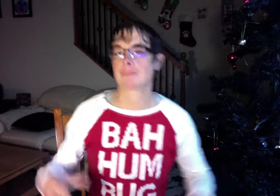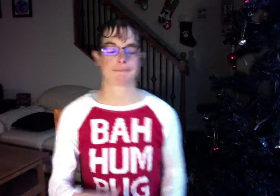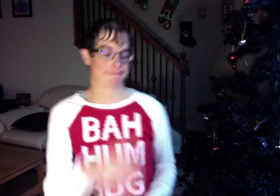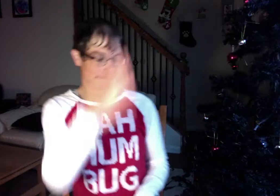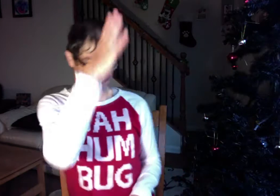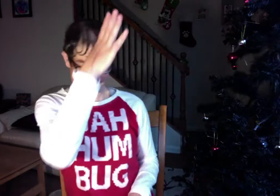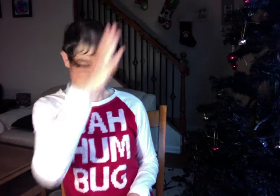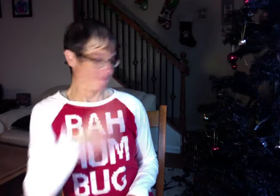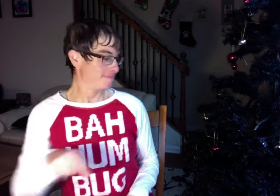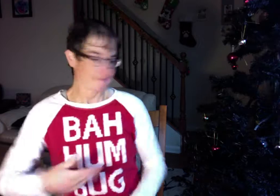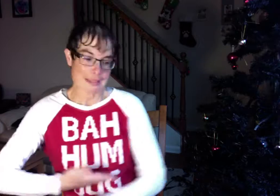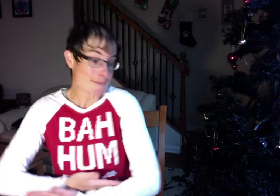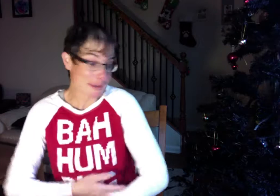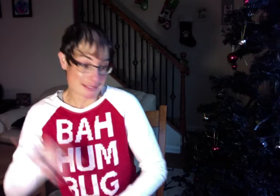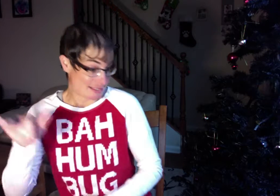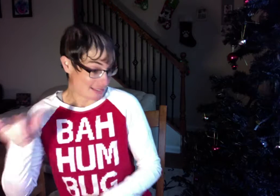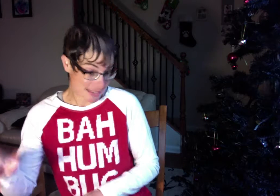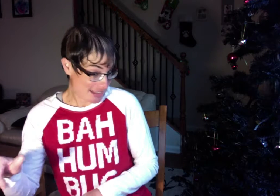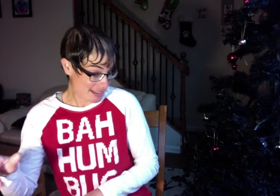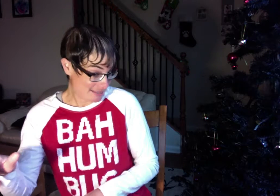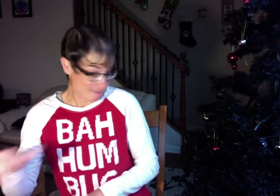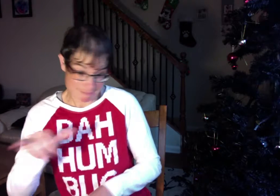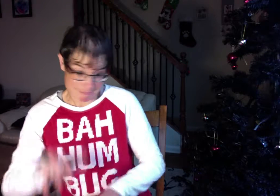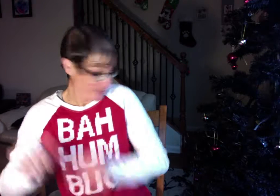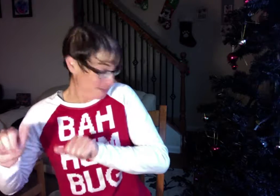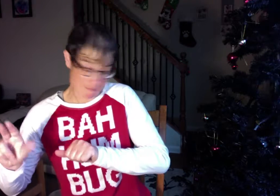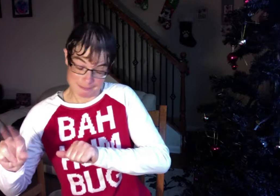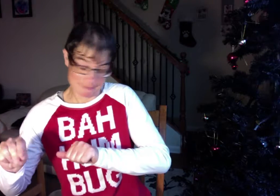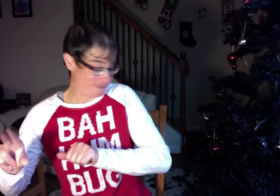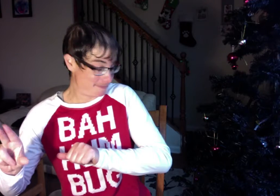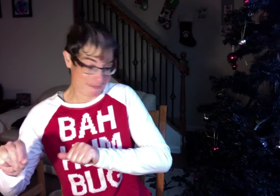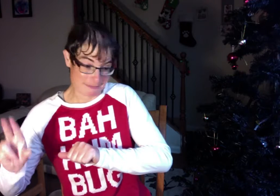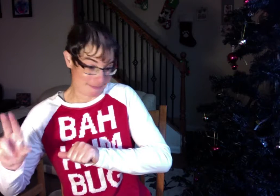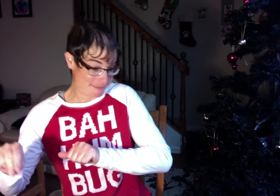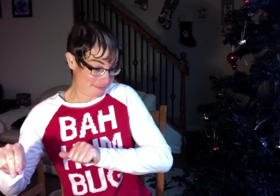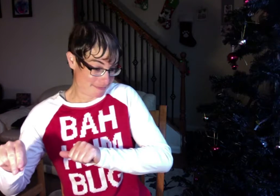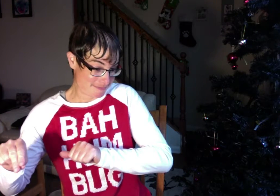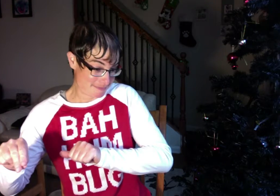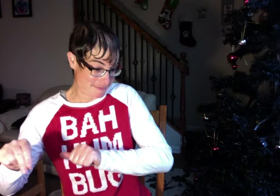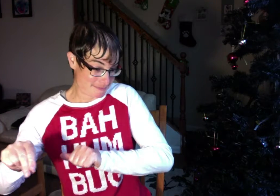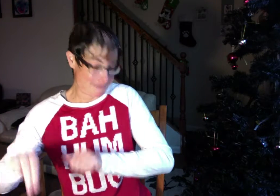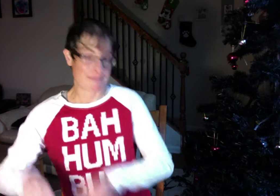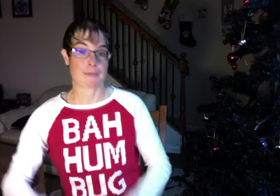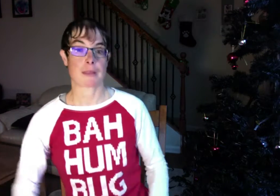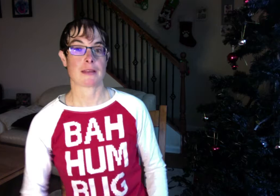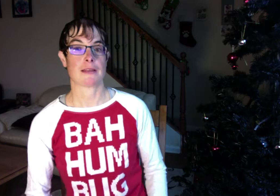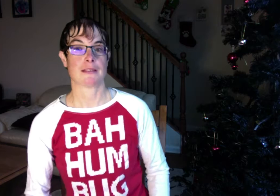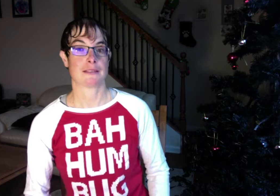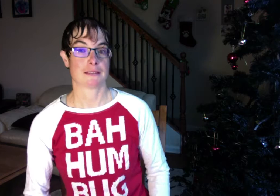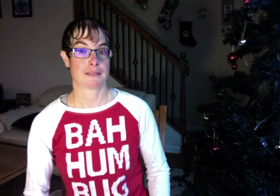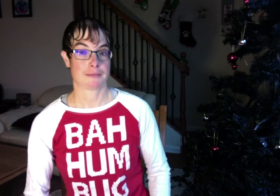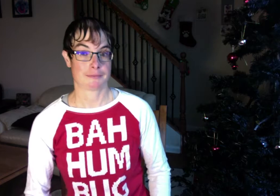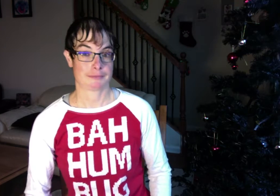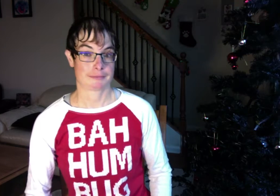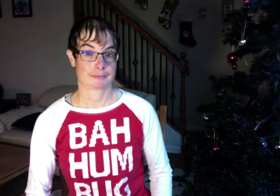He stayed. And he stayed. And he stayed. What character trait can we use to